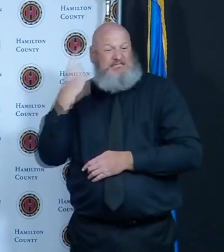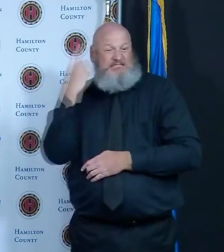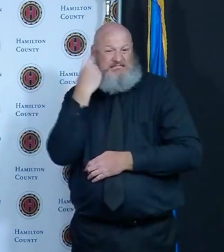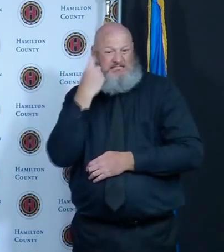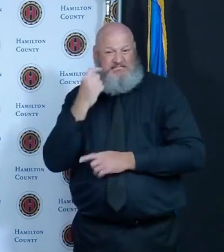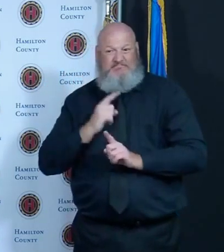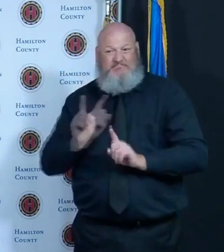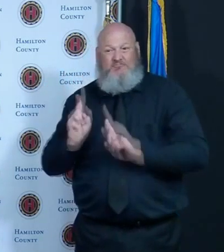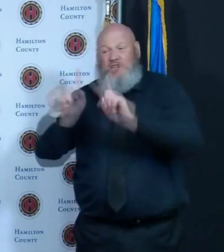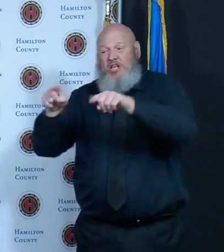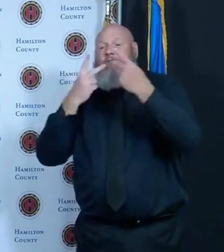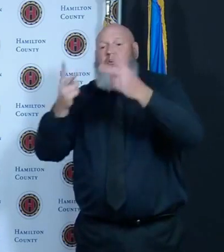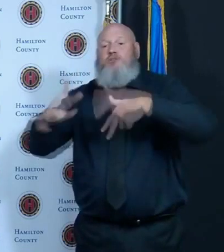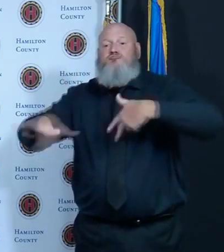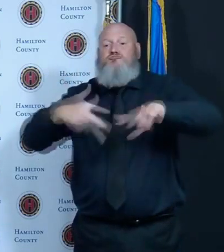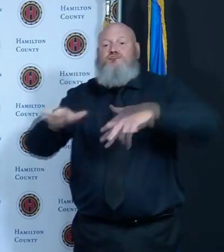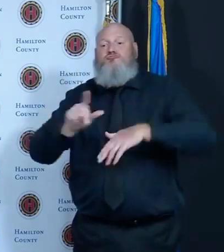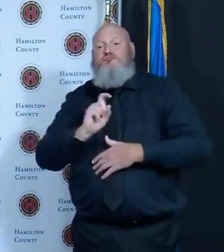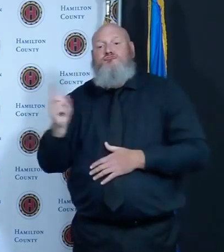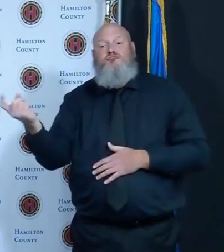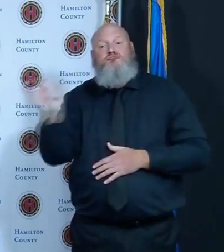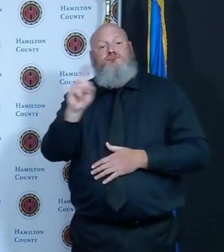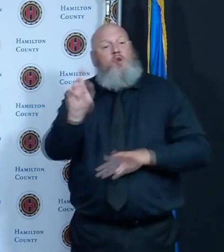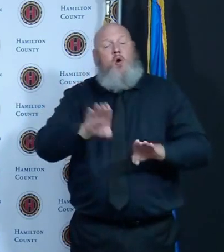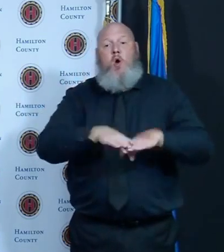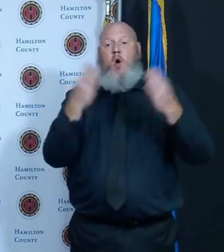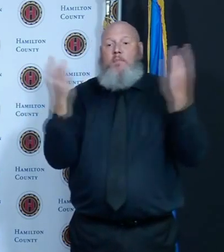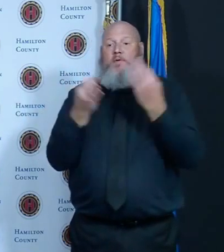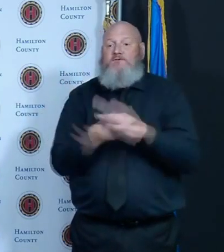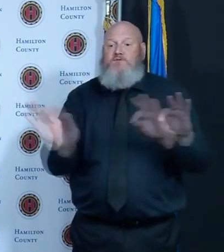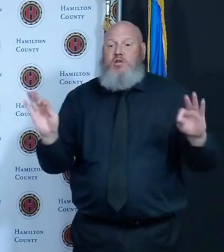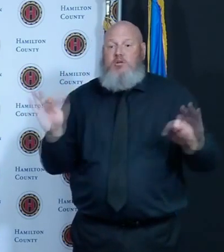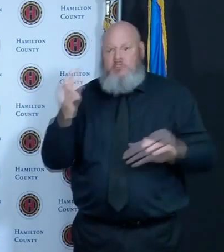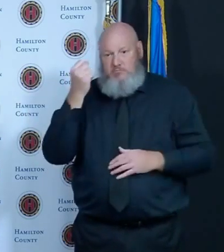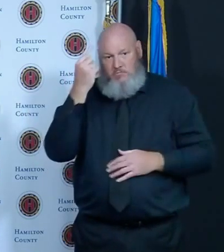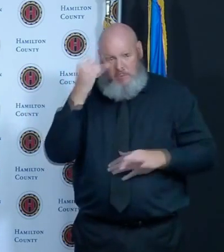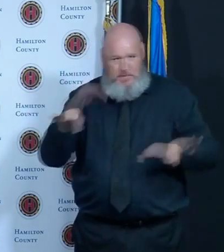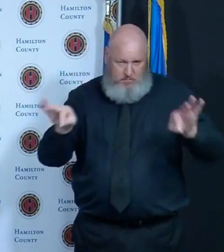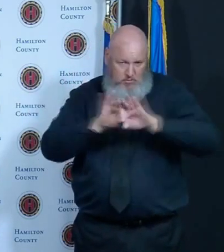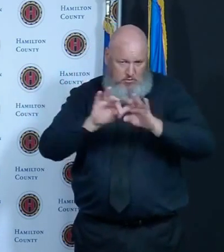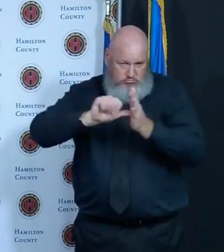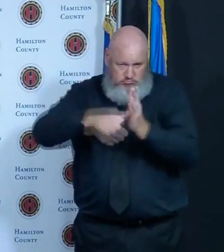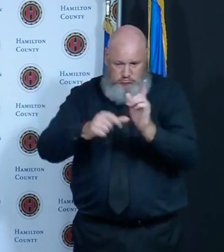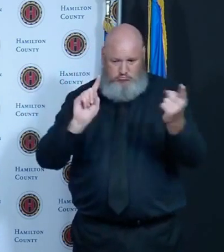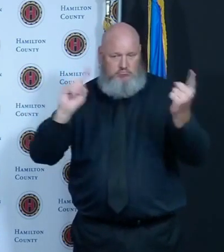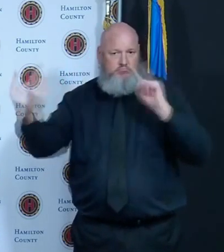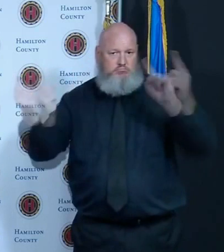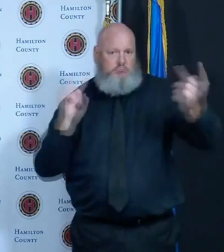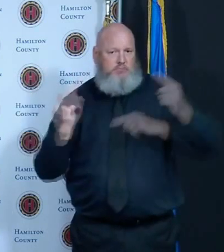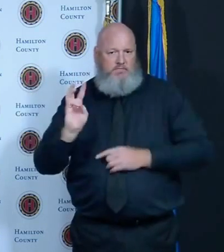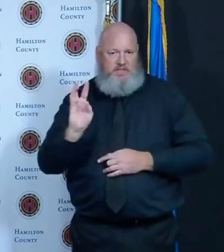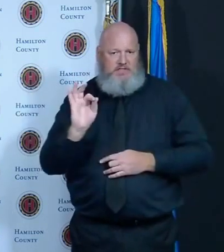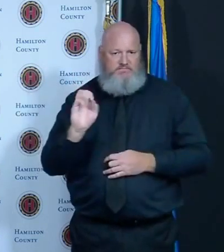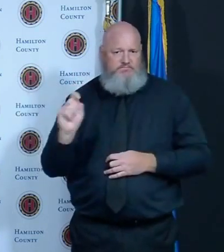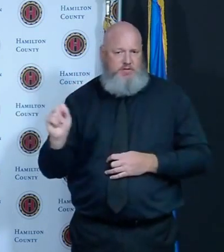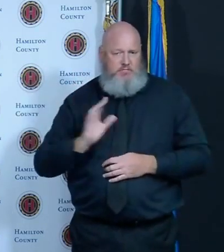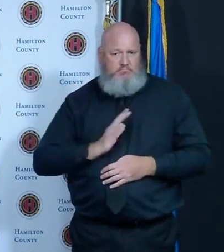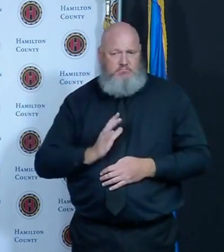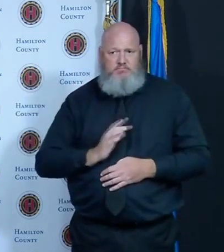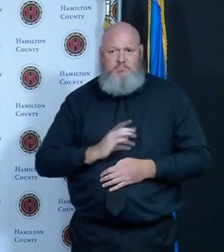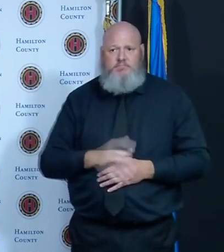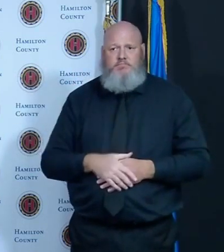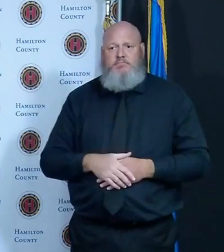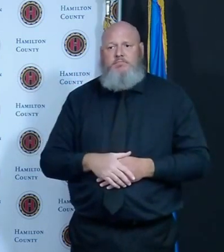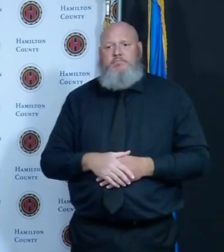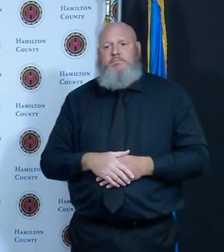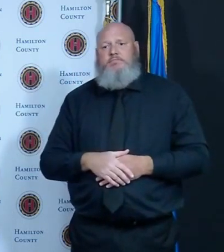that the parks are free and open to everyone throughout the community. And then lastly, I just want to push out a